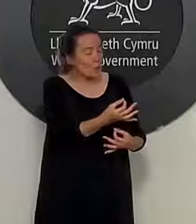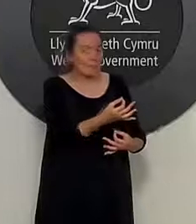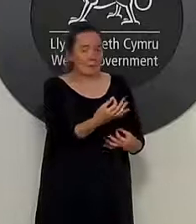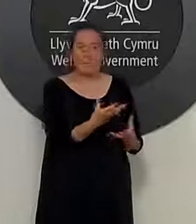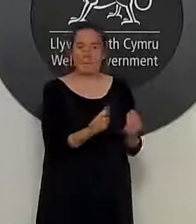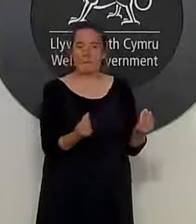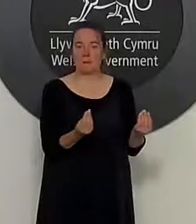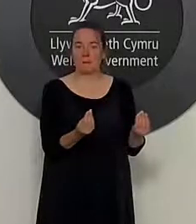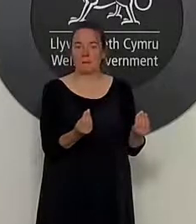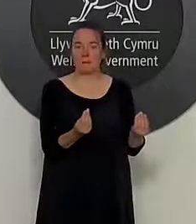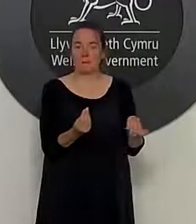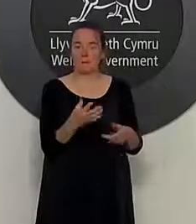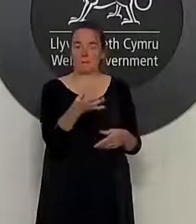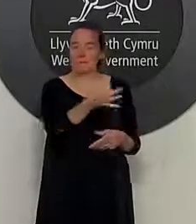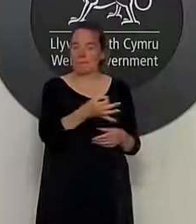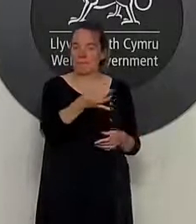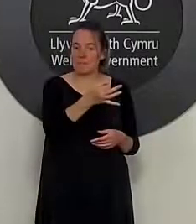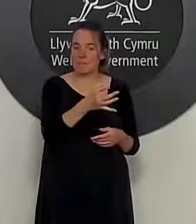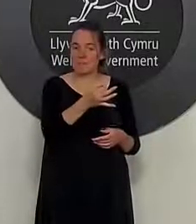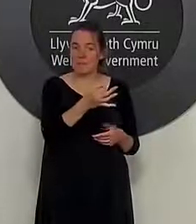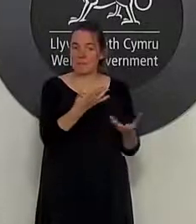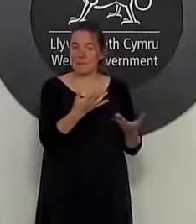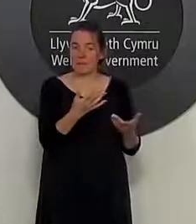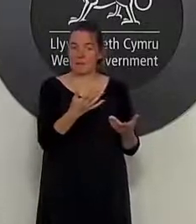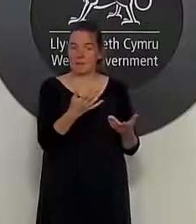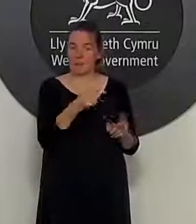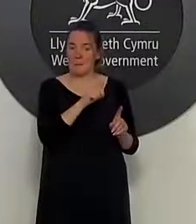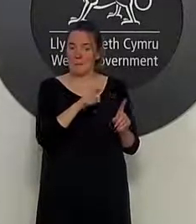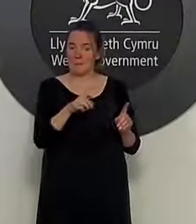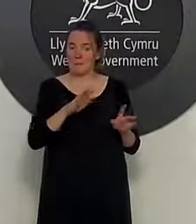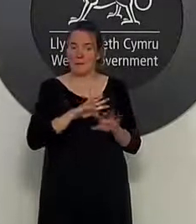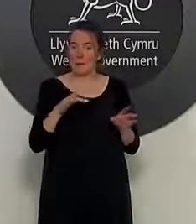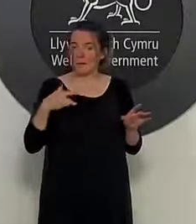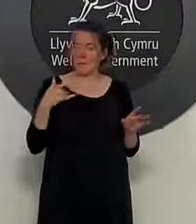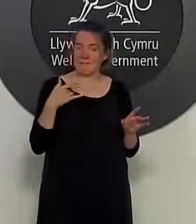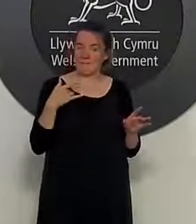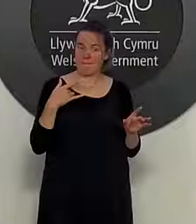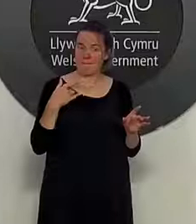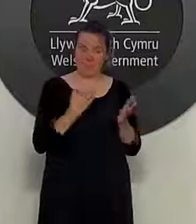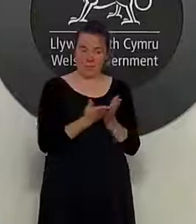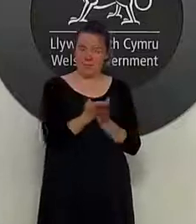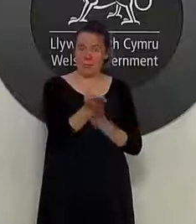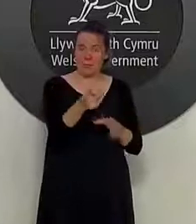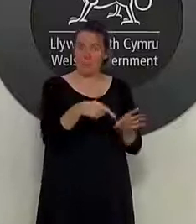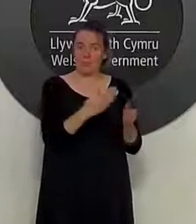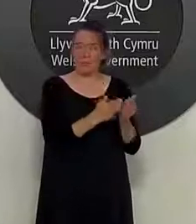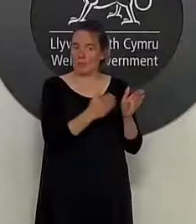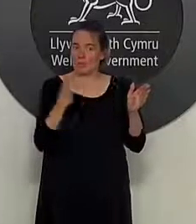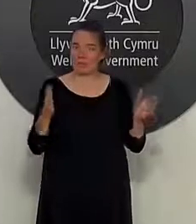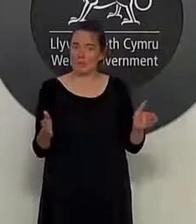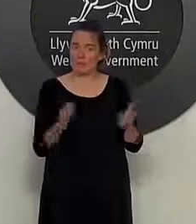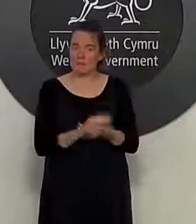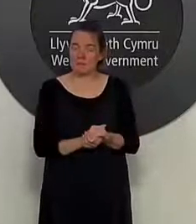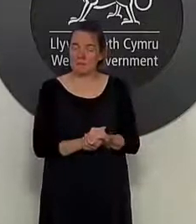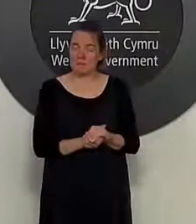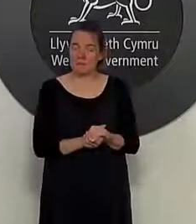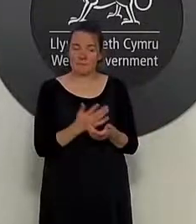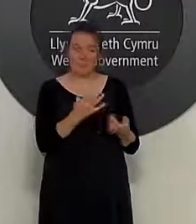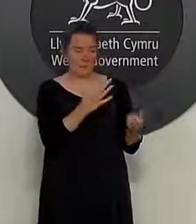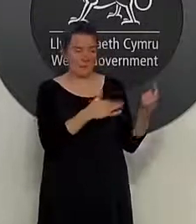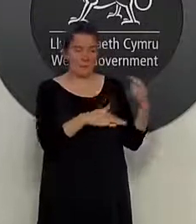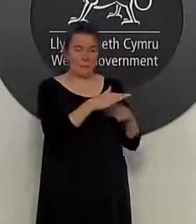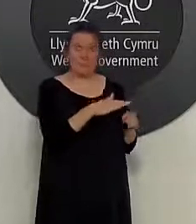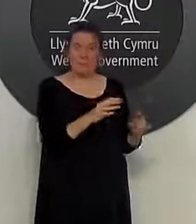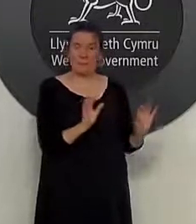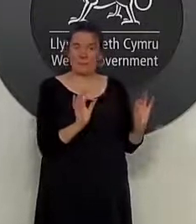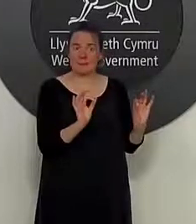exist. You have villages where people don't live all year round. You have communities that don't operate as communities.